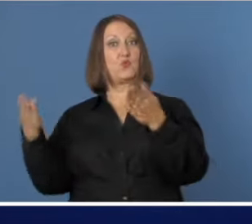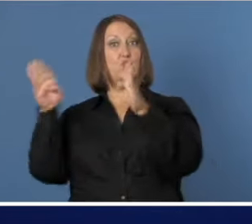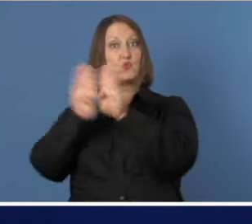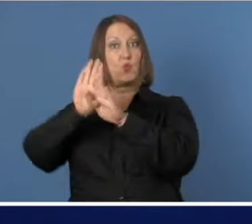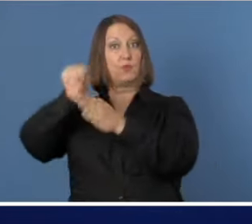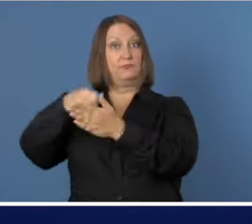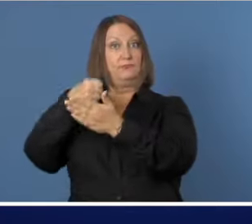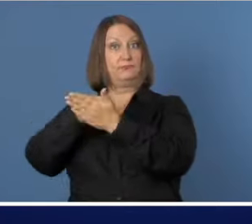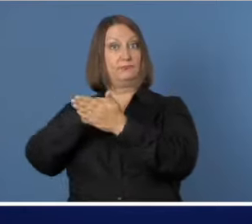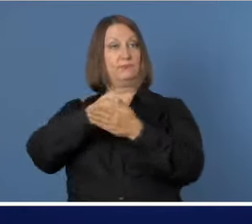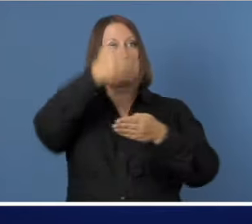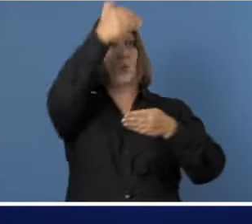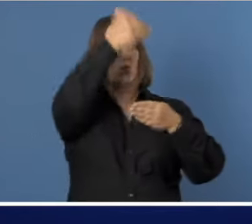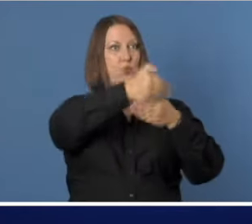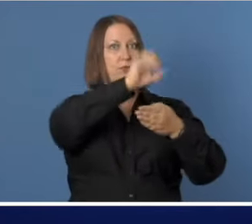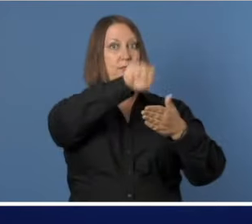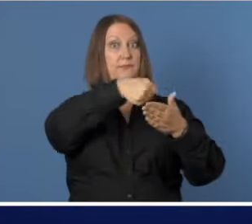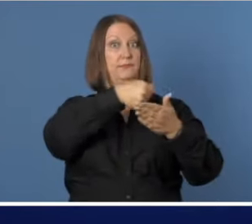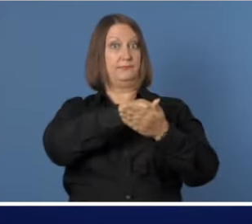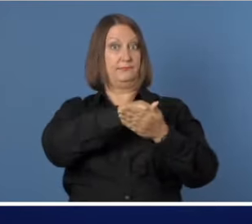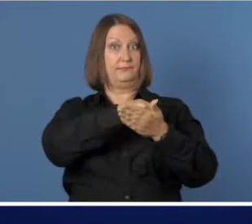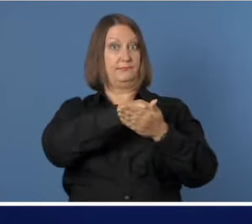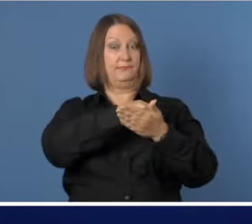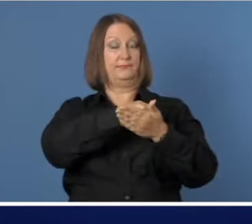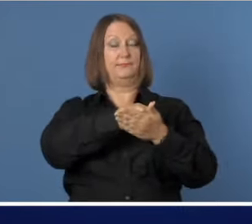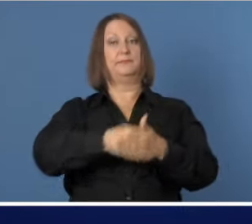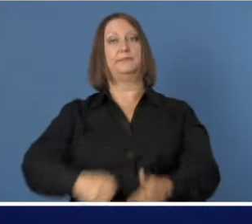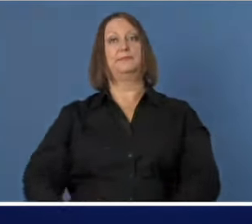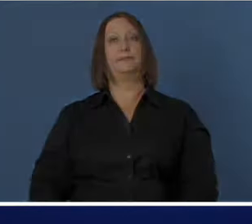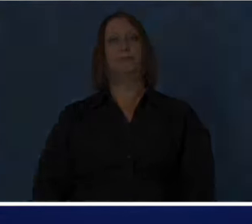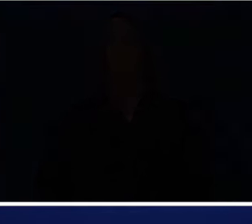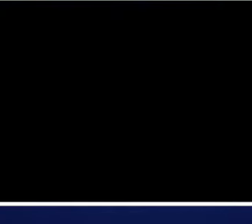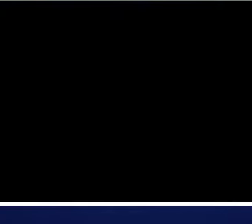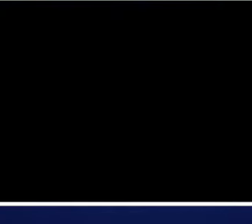Close and lock doors and windows.